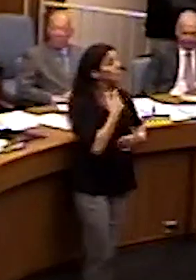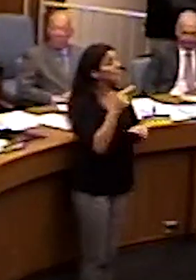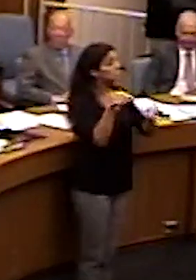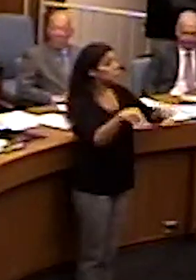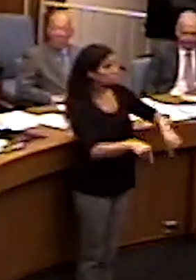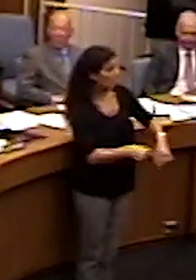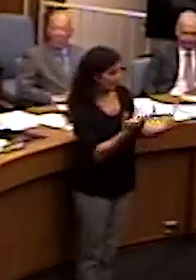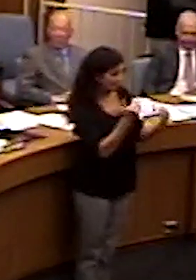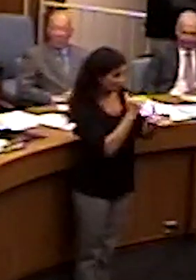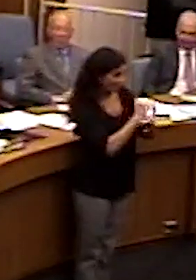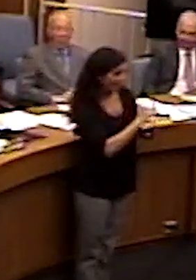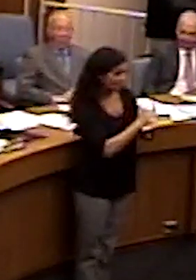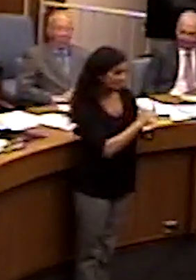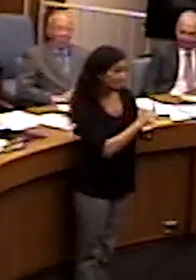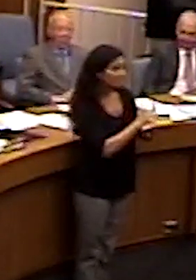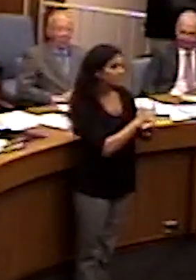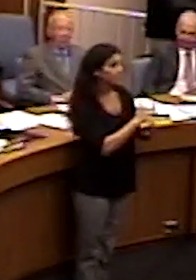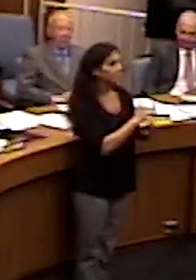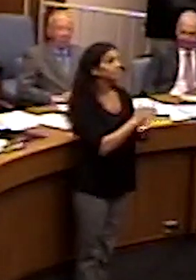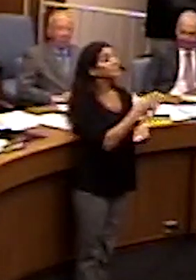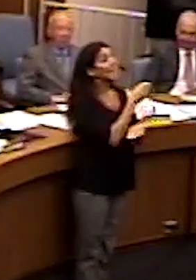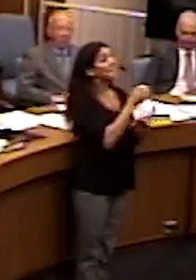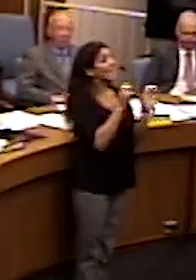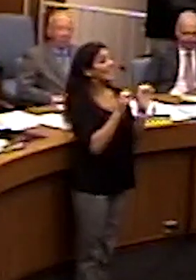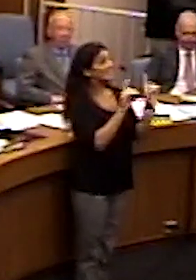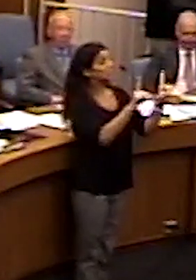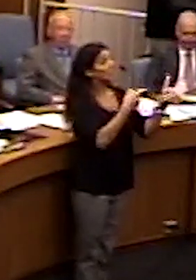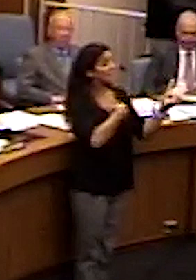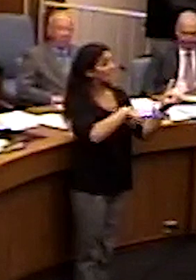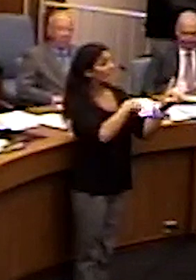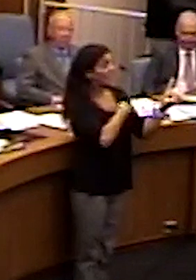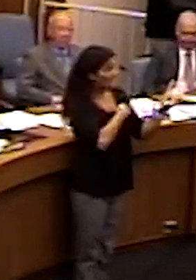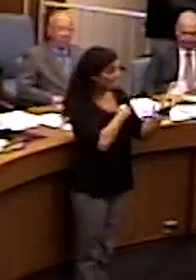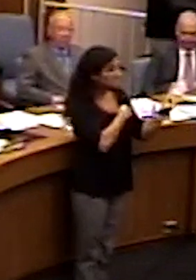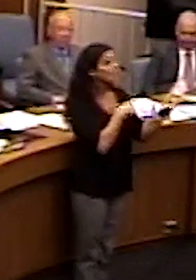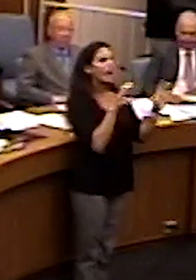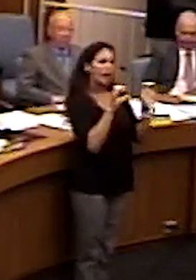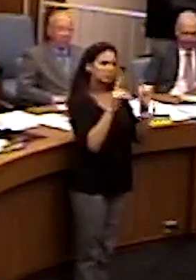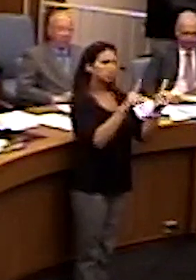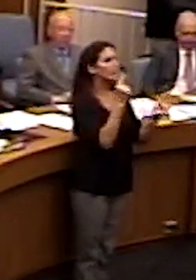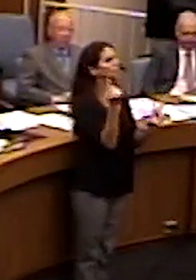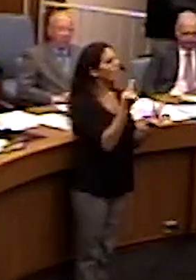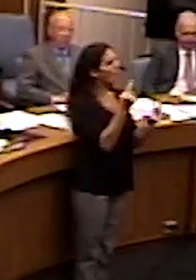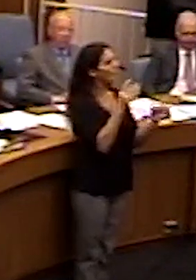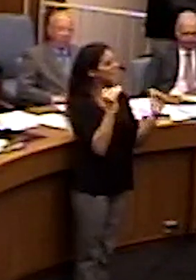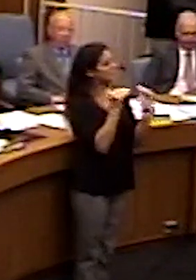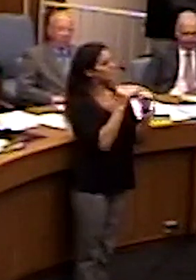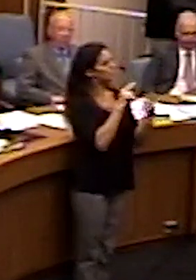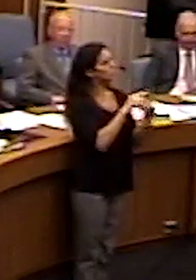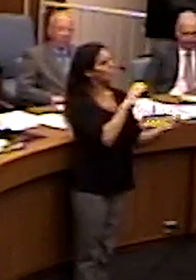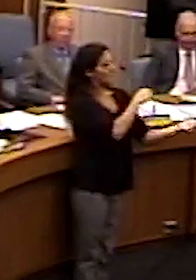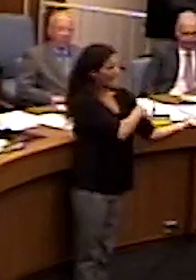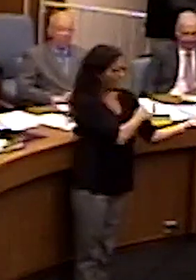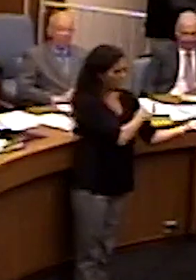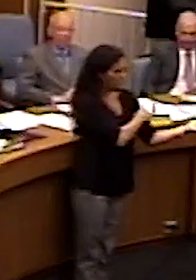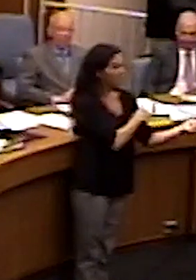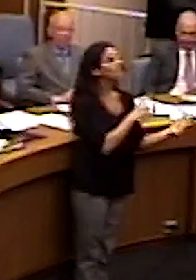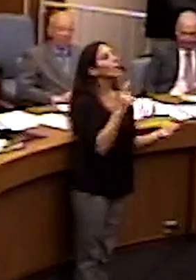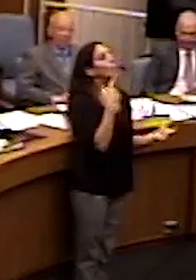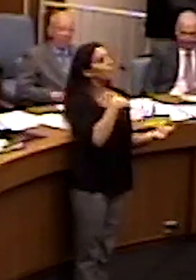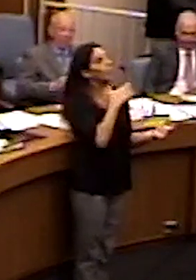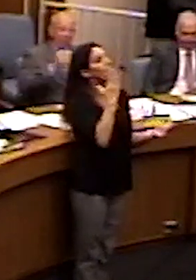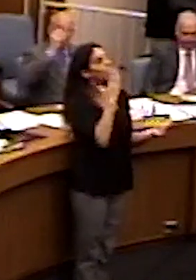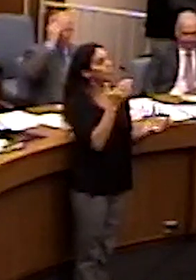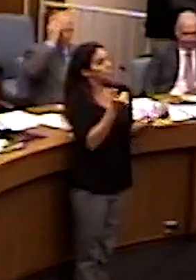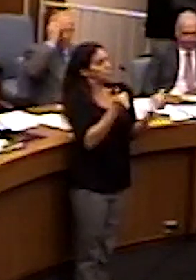tonight and educating us. Education is power. And we will strive